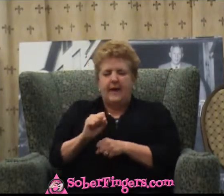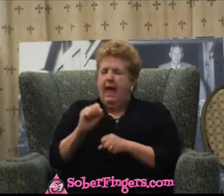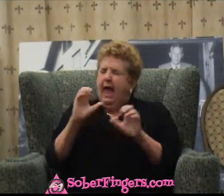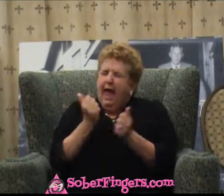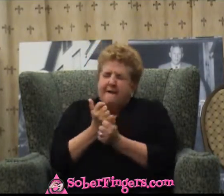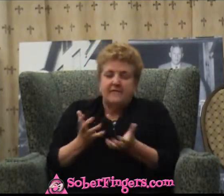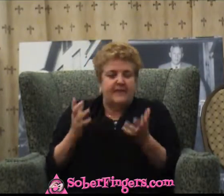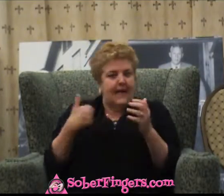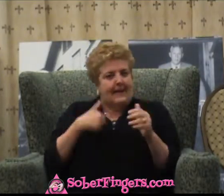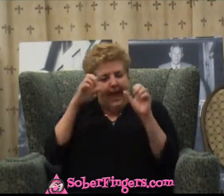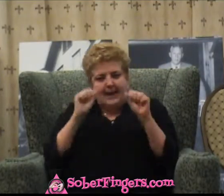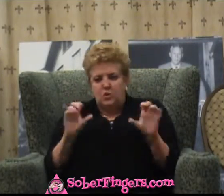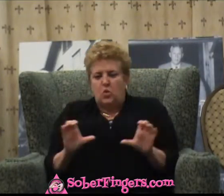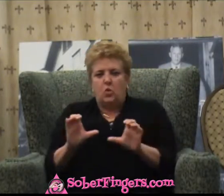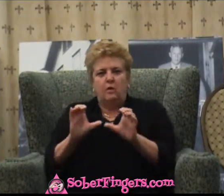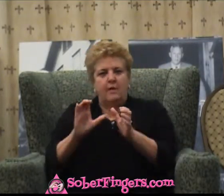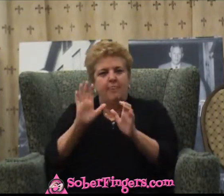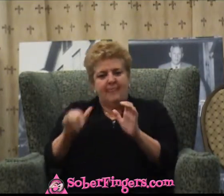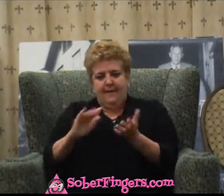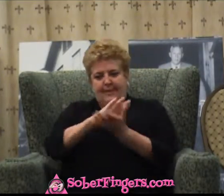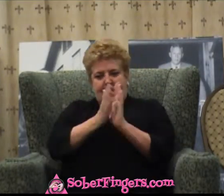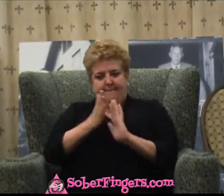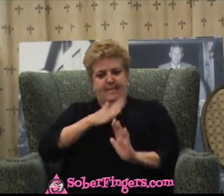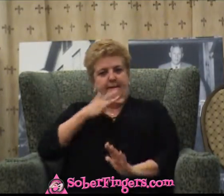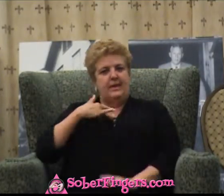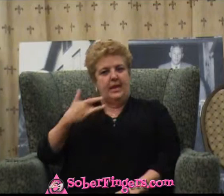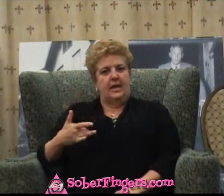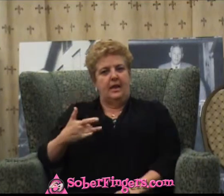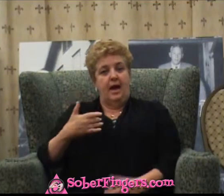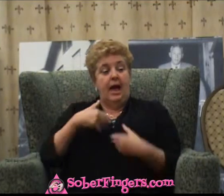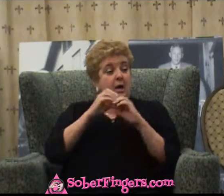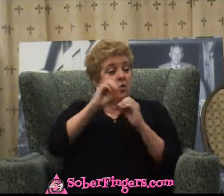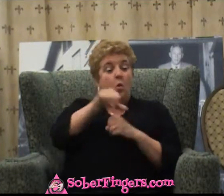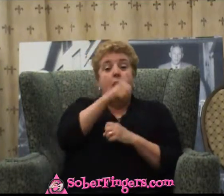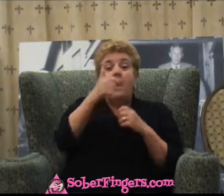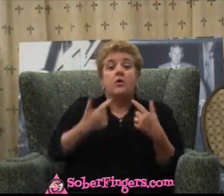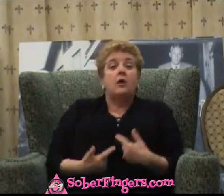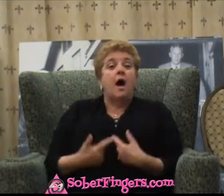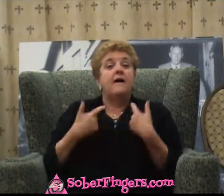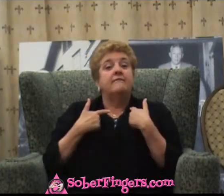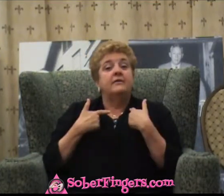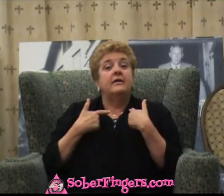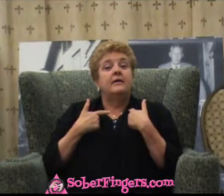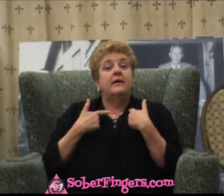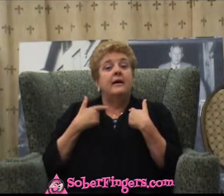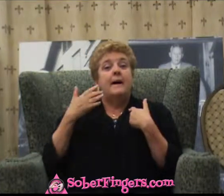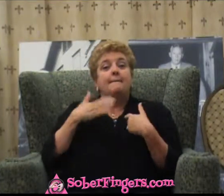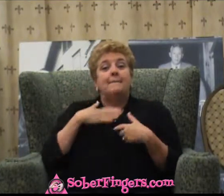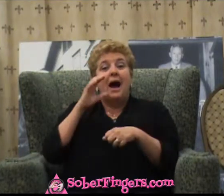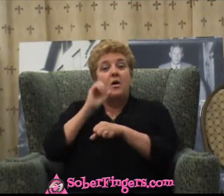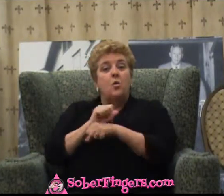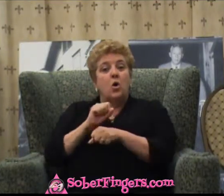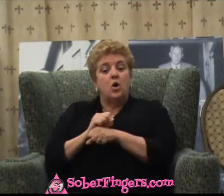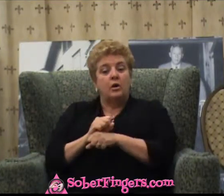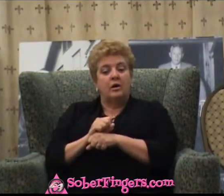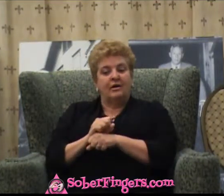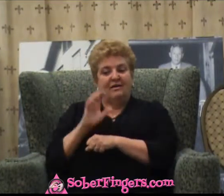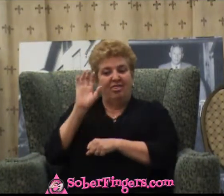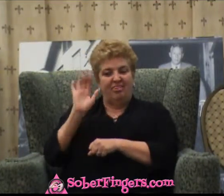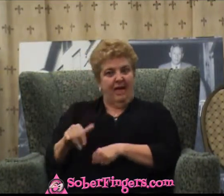because it became my identity. Because I had no other life outside of my work. My work defined who I was. So I was very good at it. And I